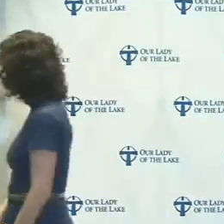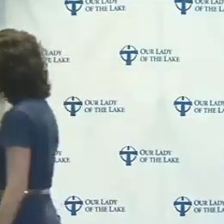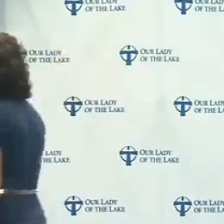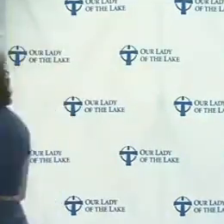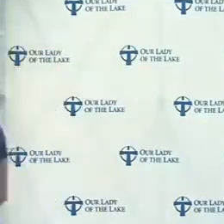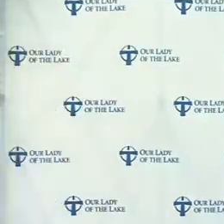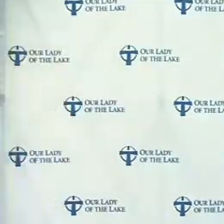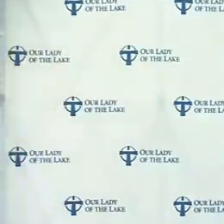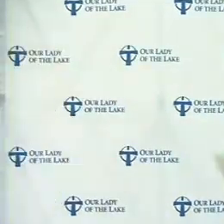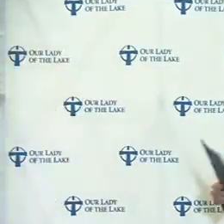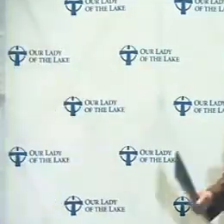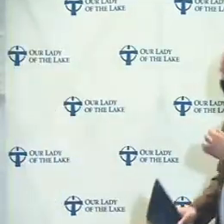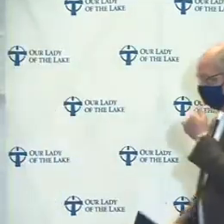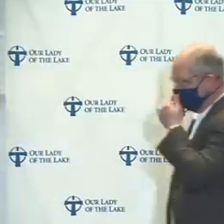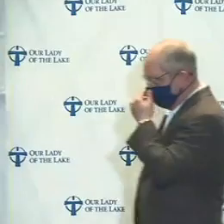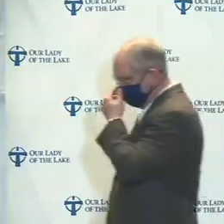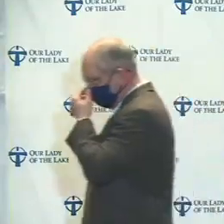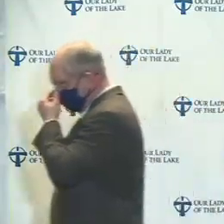corner here.